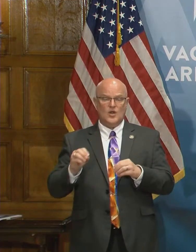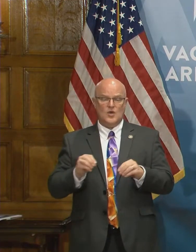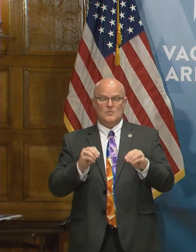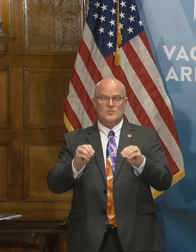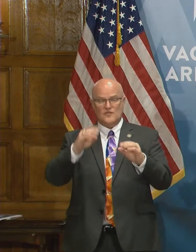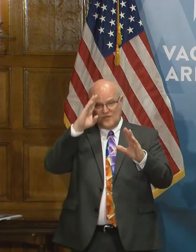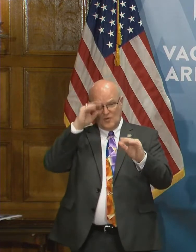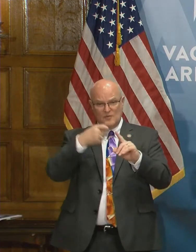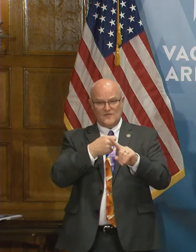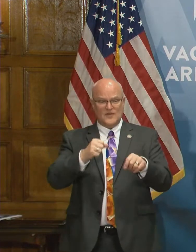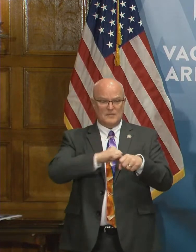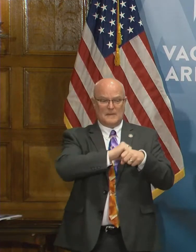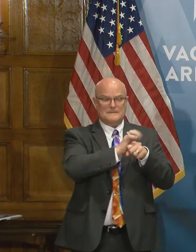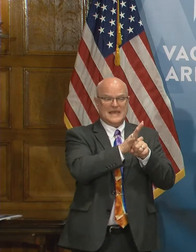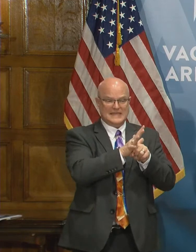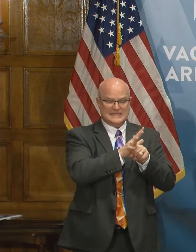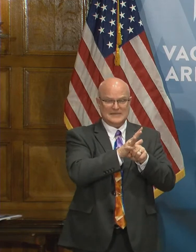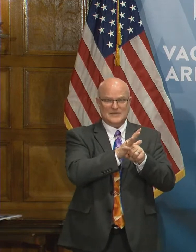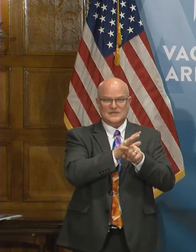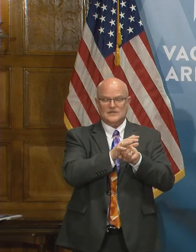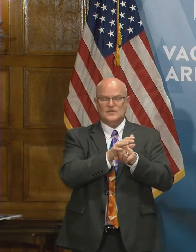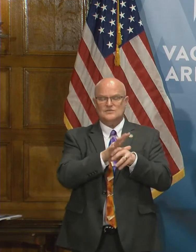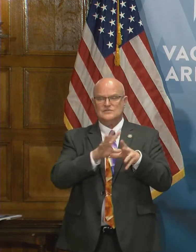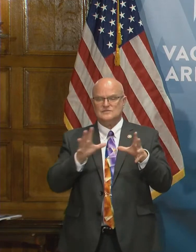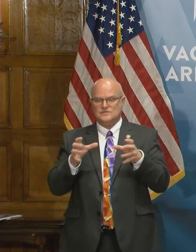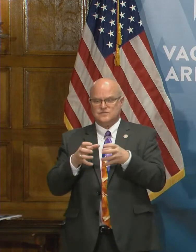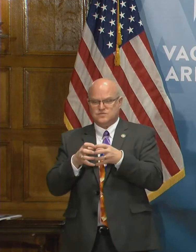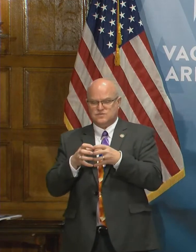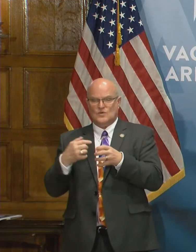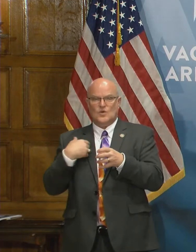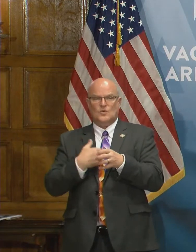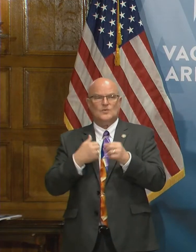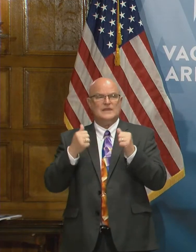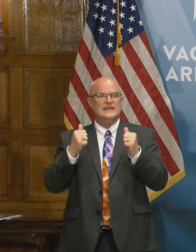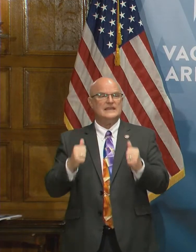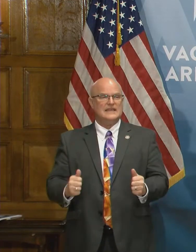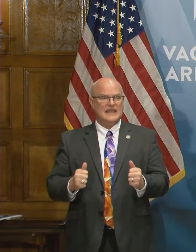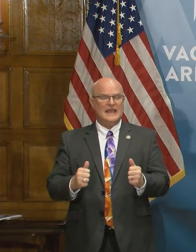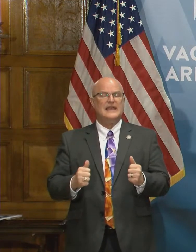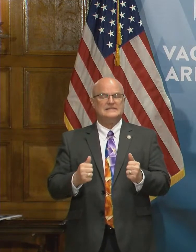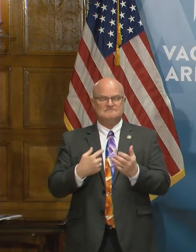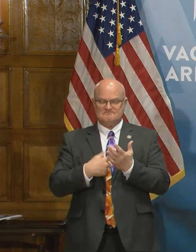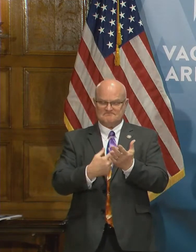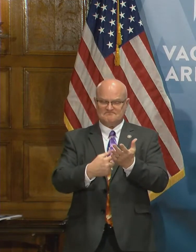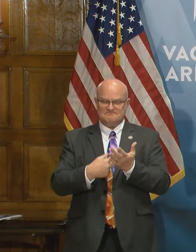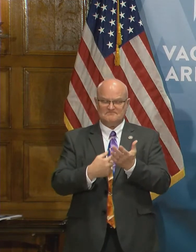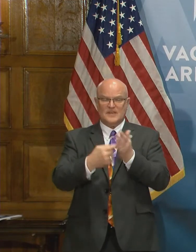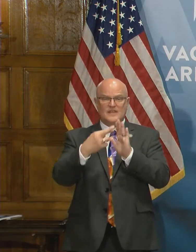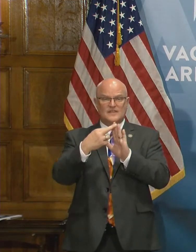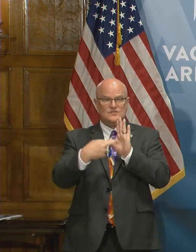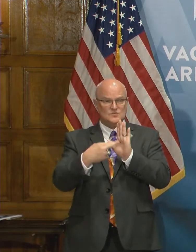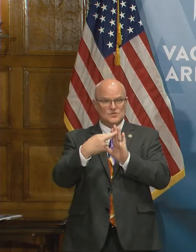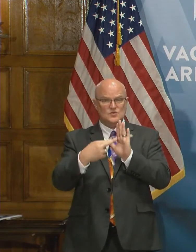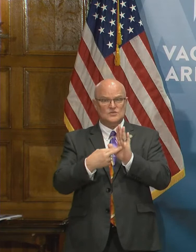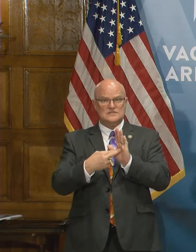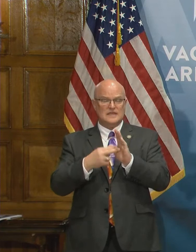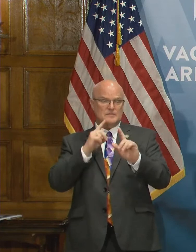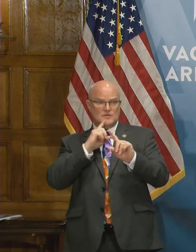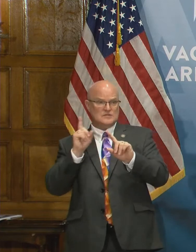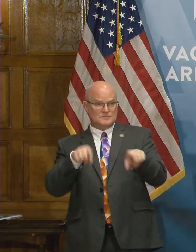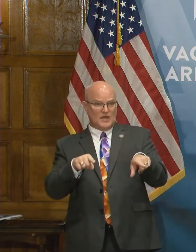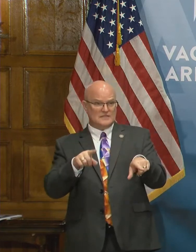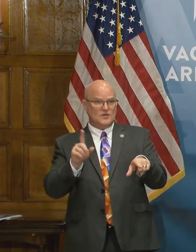moving, hopefully, from a pandemic to an endemic, that we can rationalize these rules and be responsive